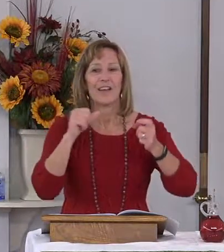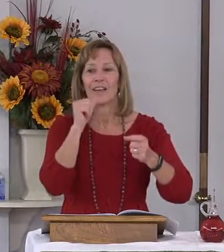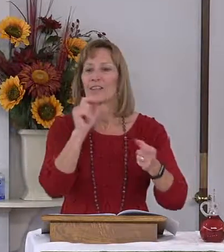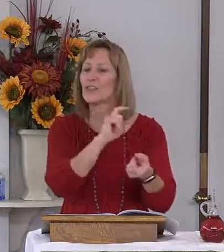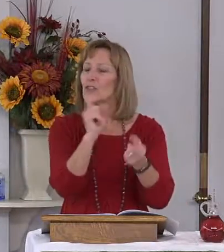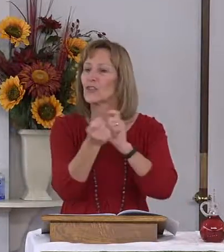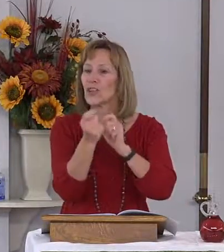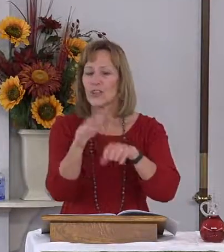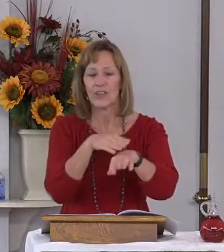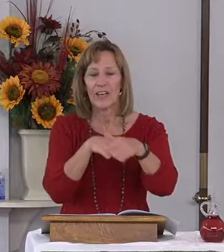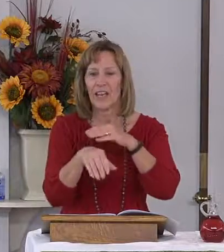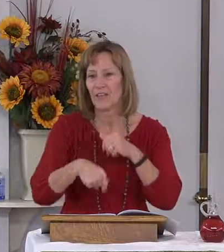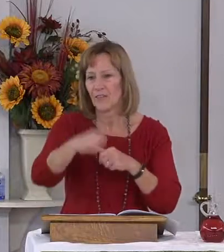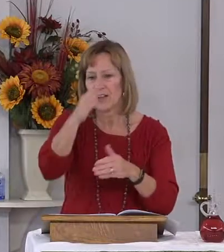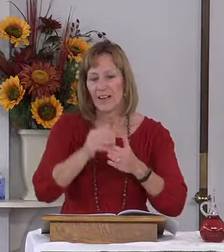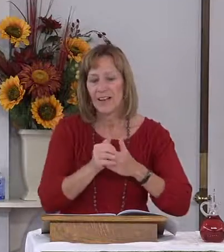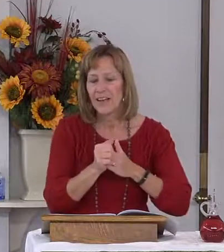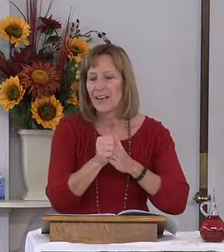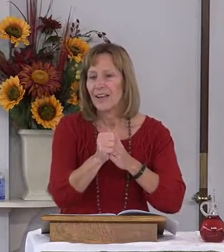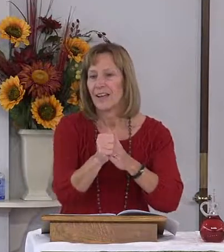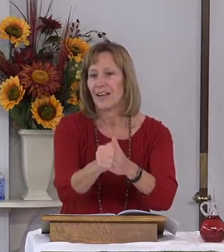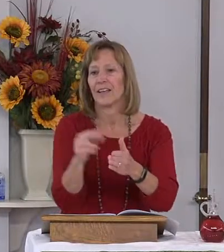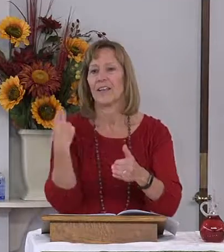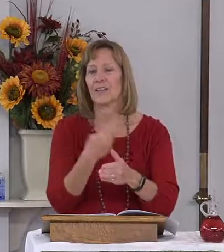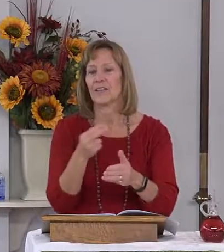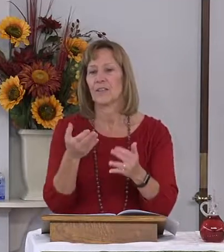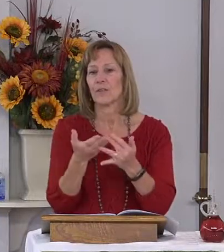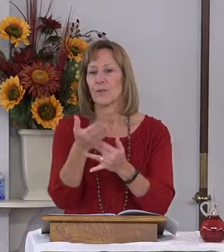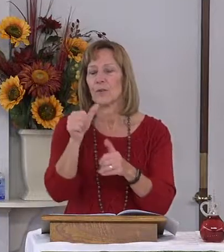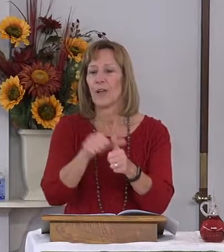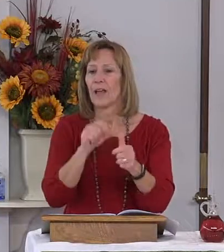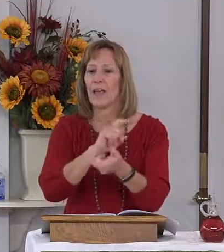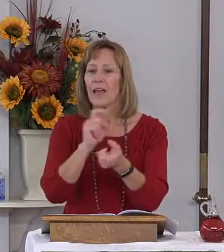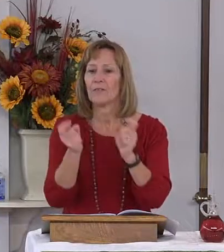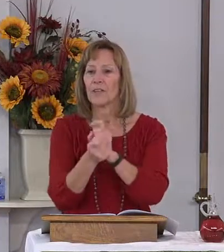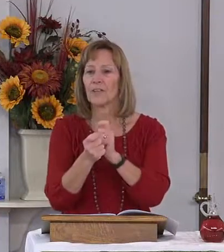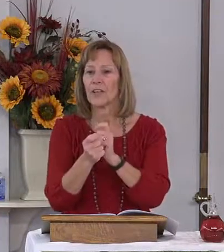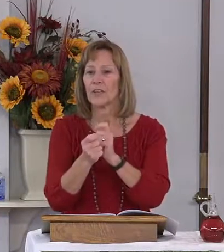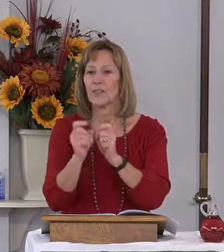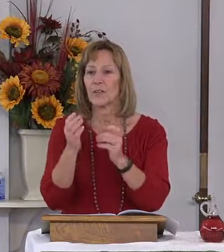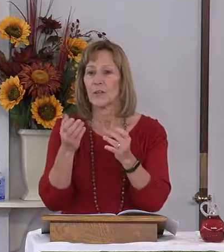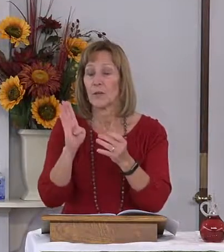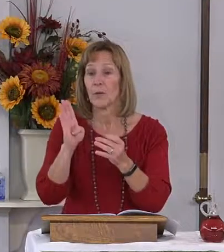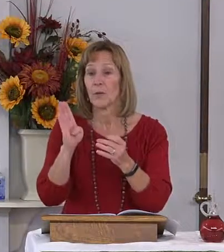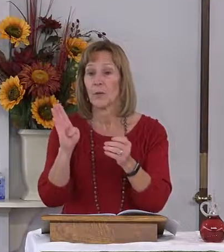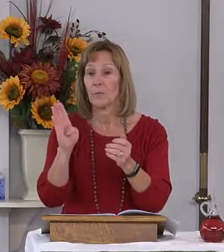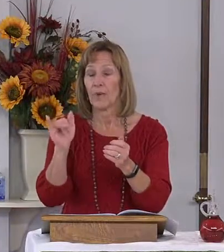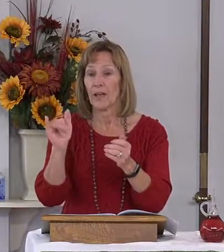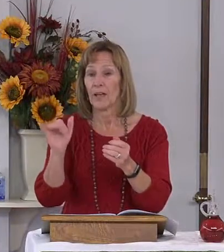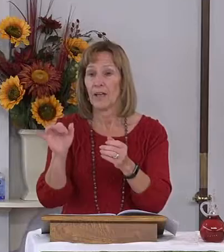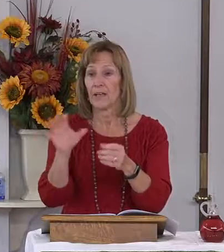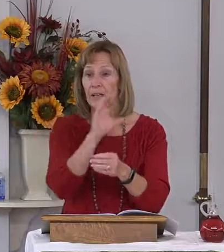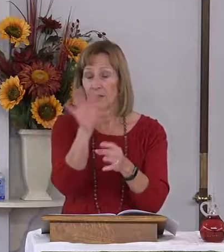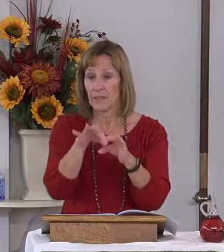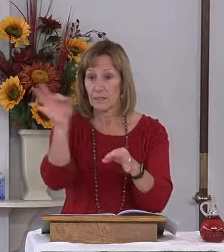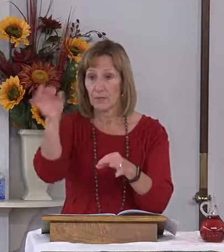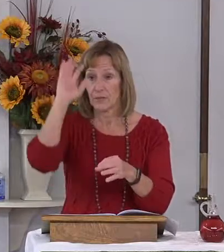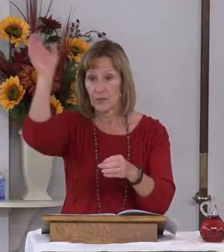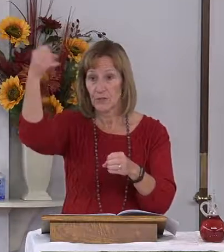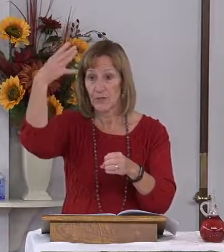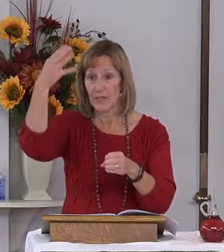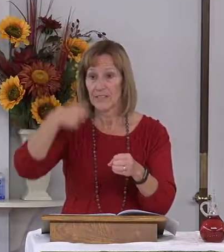God guiding us through every change by the Spirit's grace. God is with